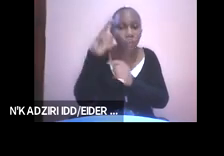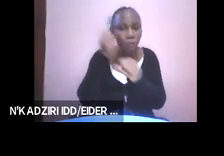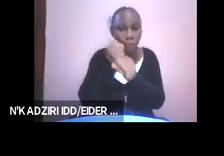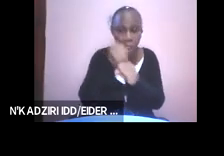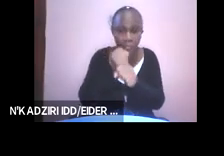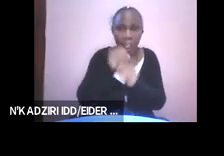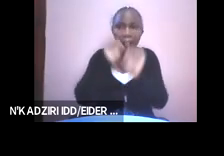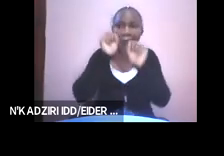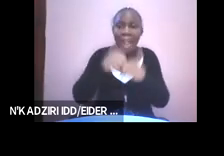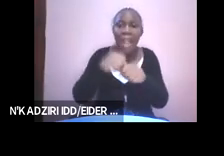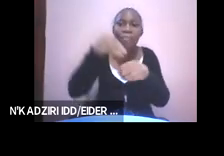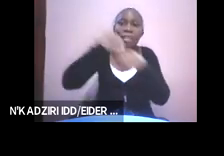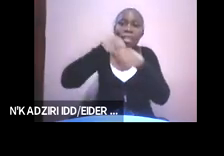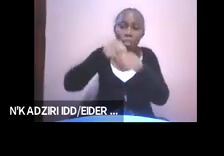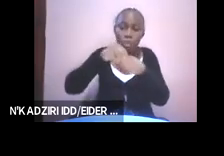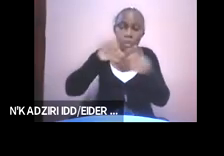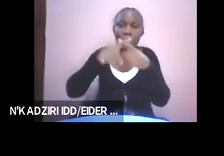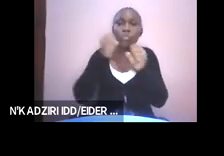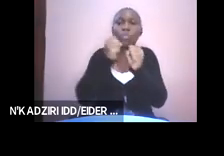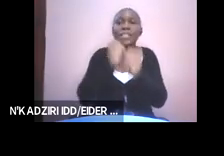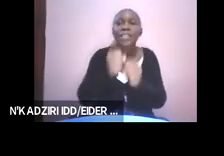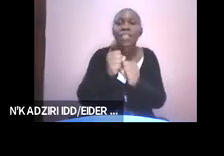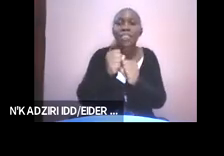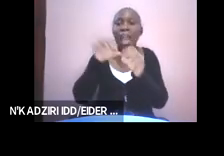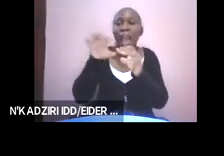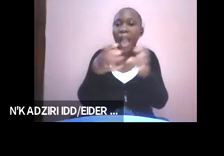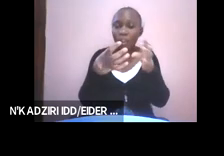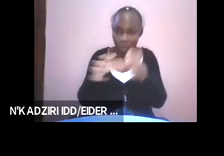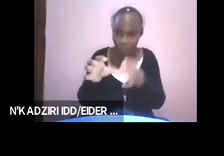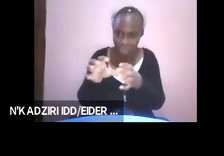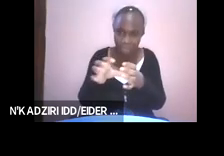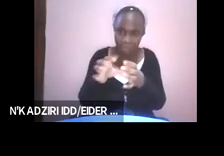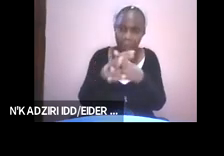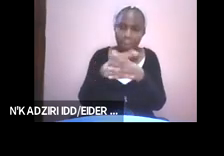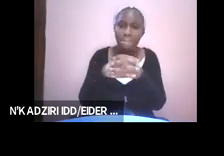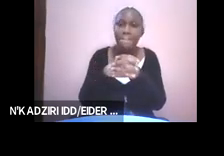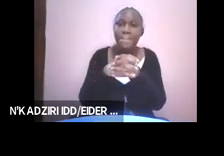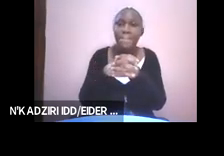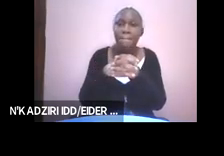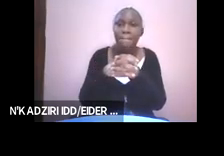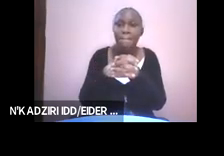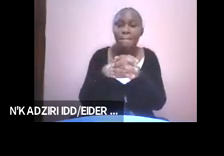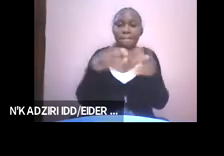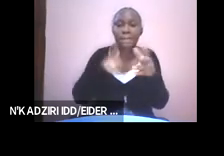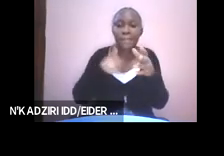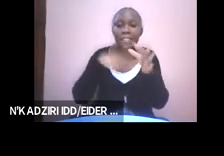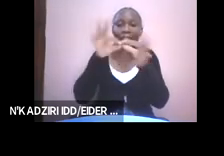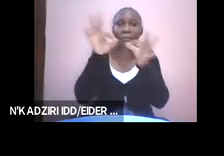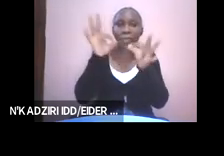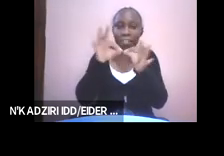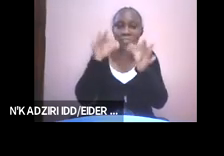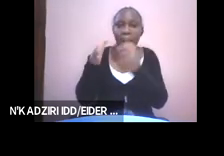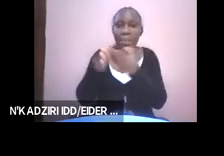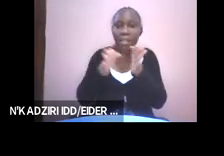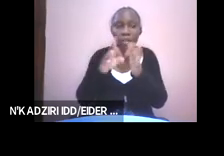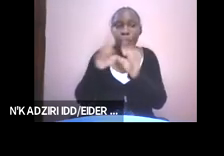the argument. If these were had a specific like method question, this is why I was saying like we